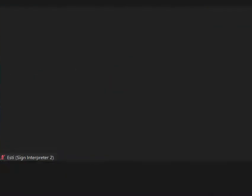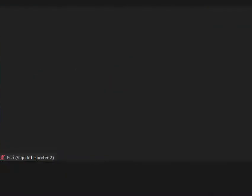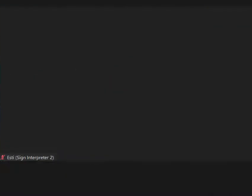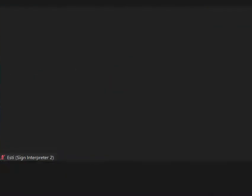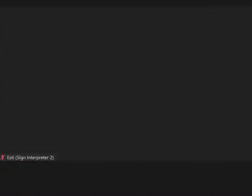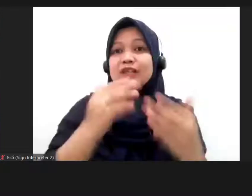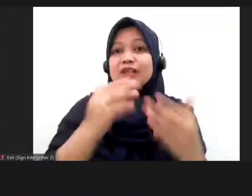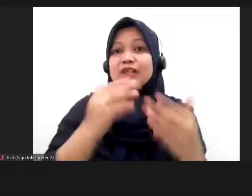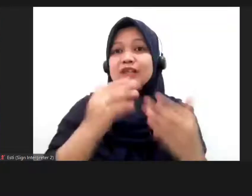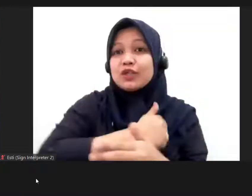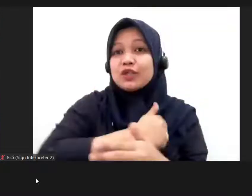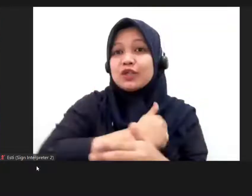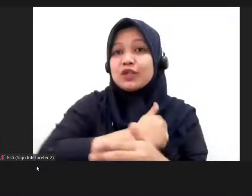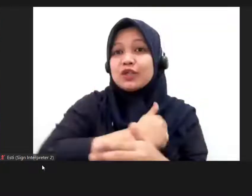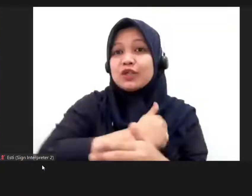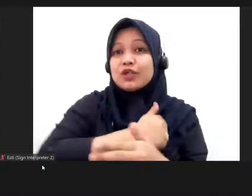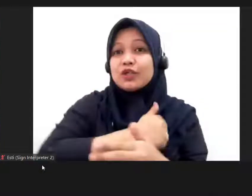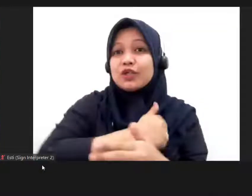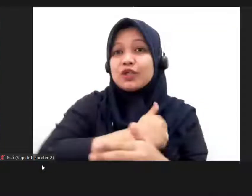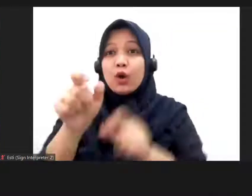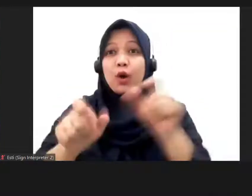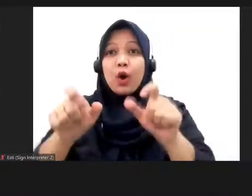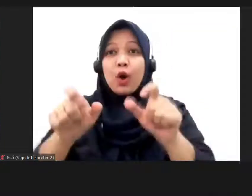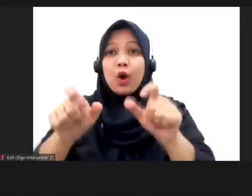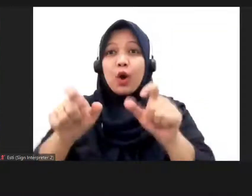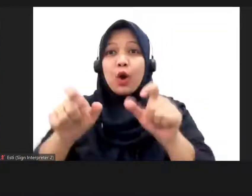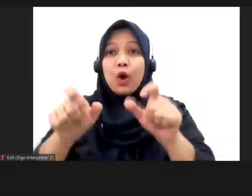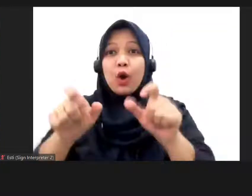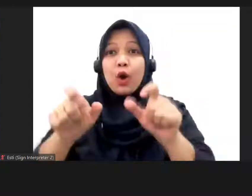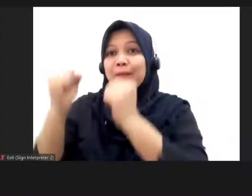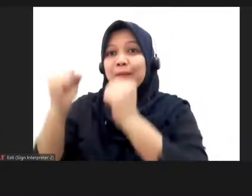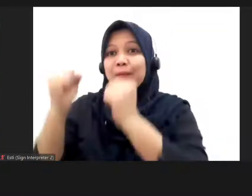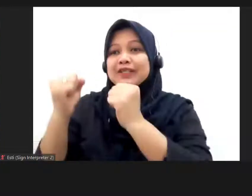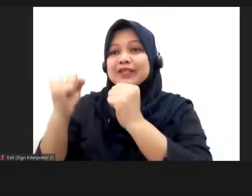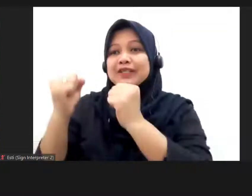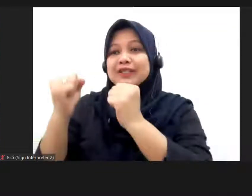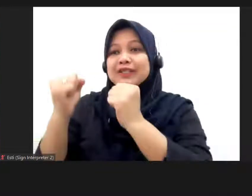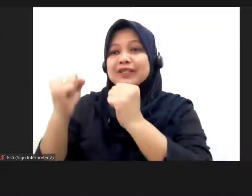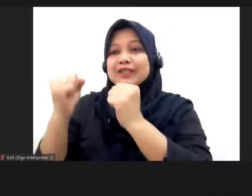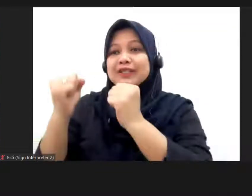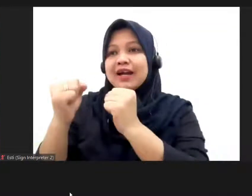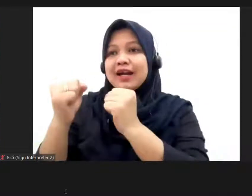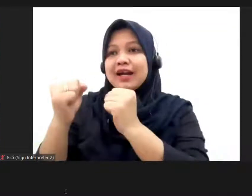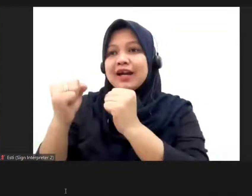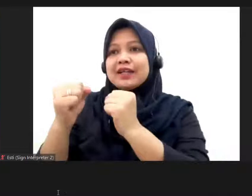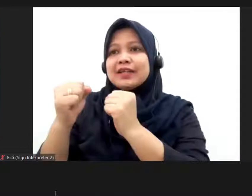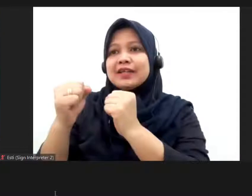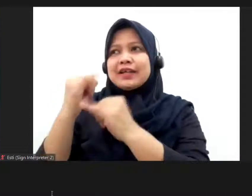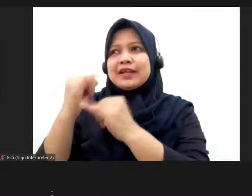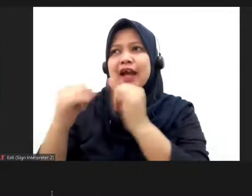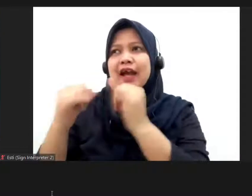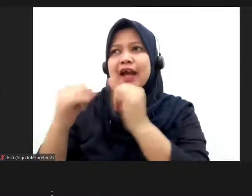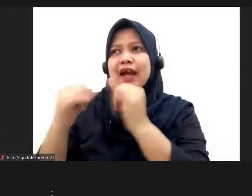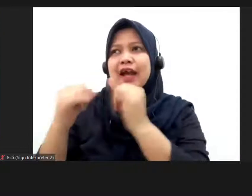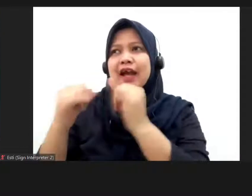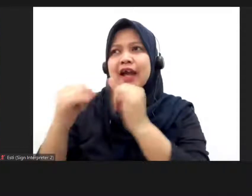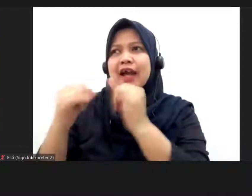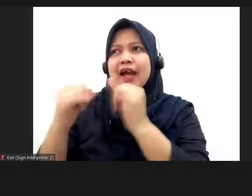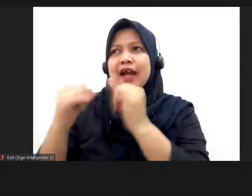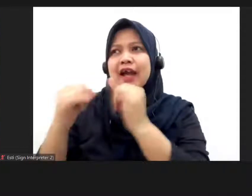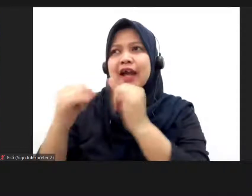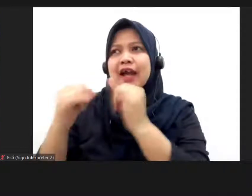situation of refugees has deteriorated in the last 7 to 8 months, with limited access